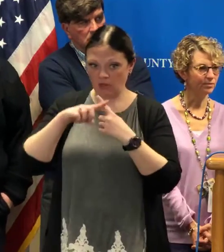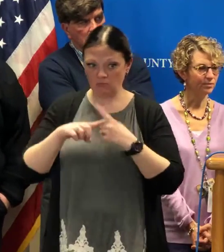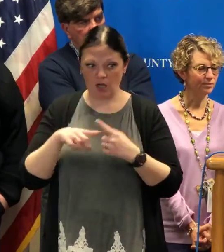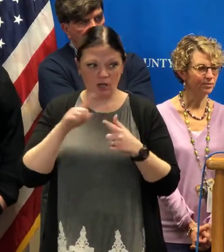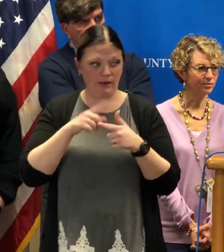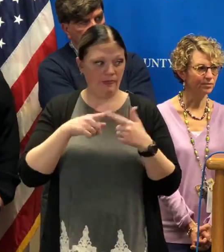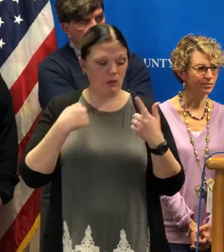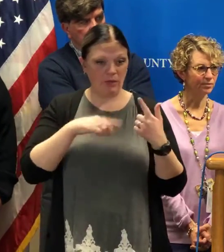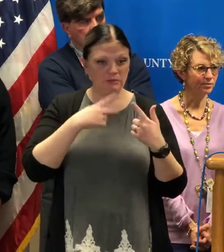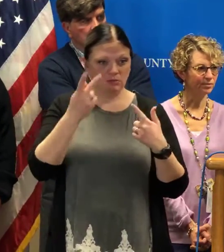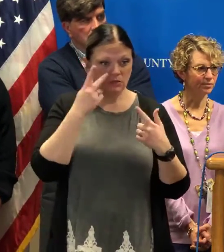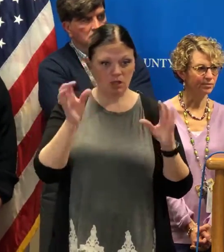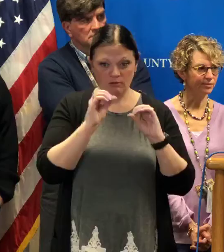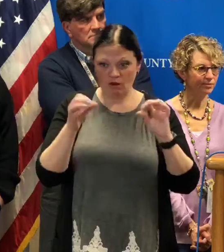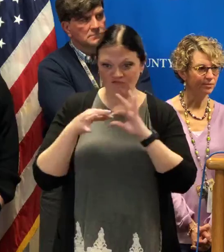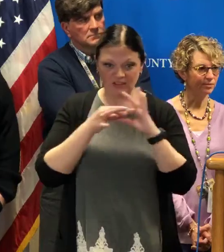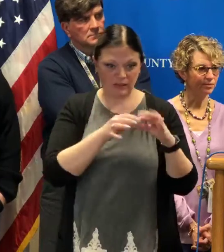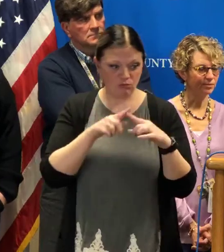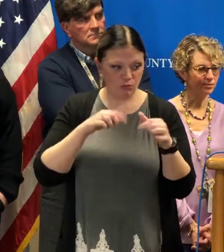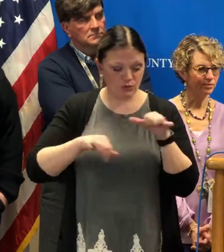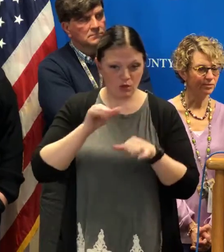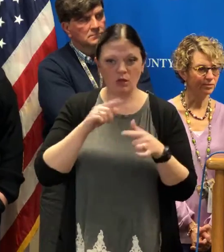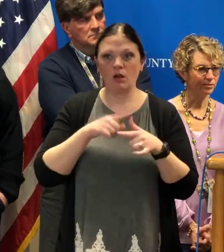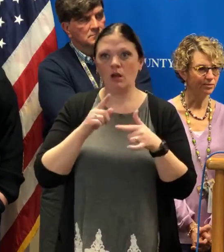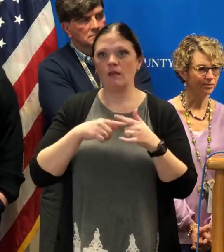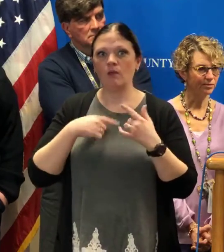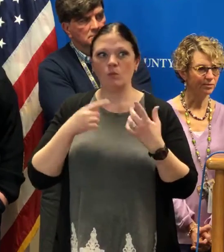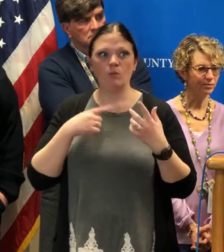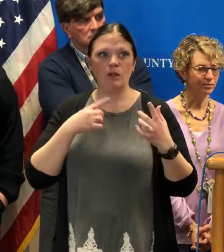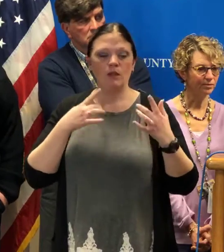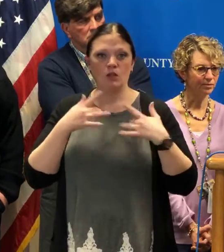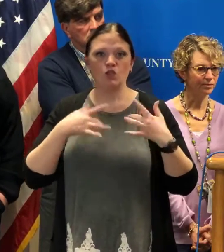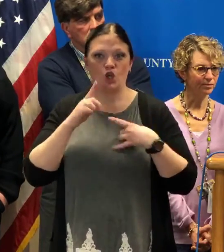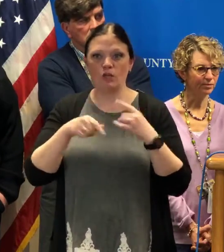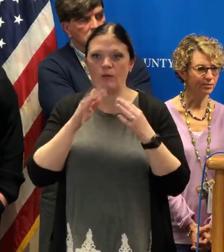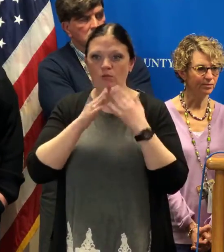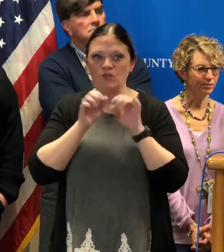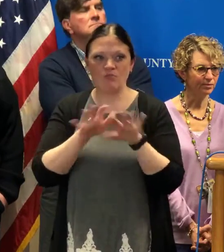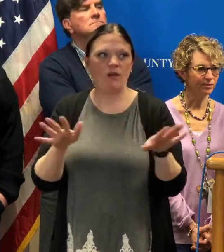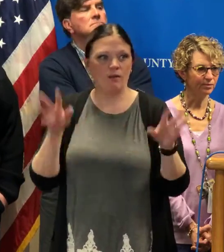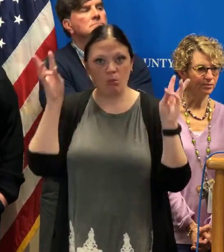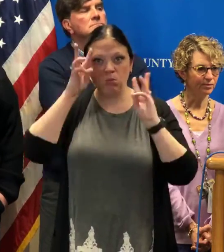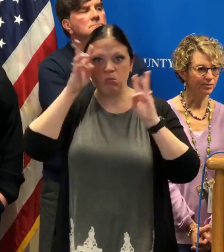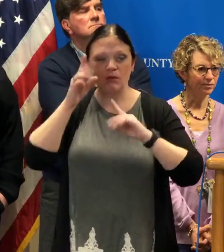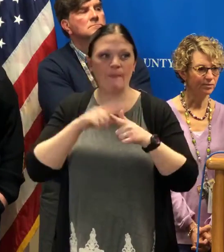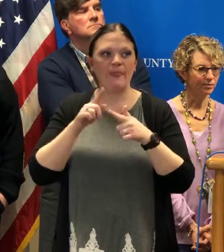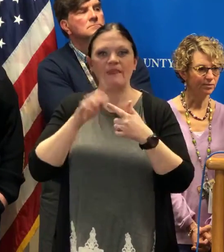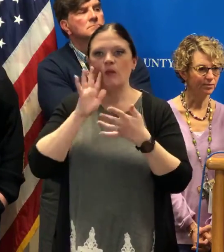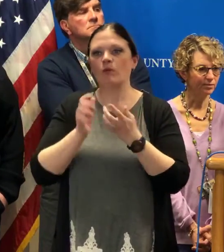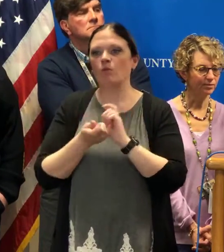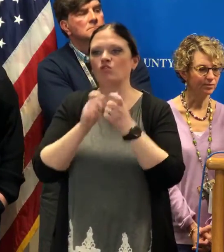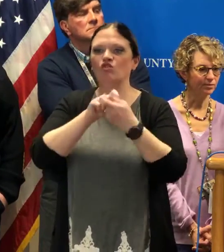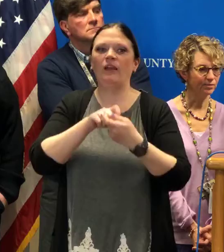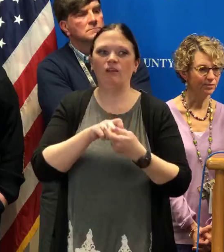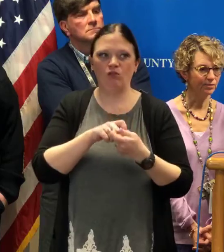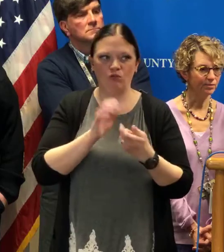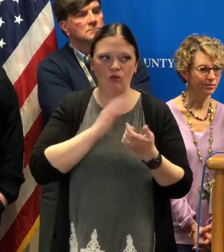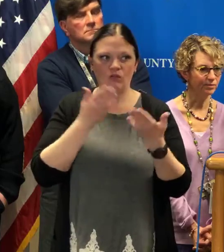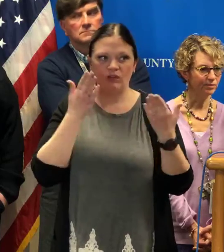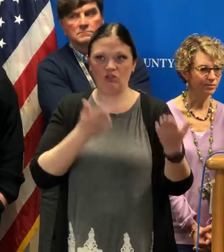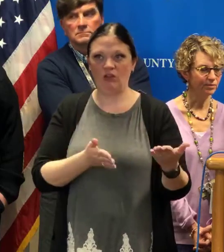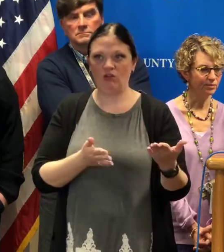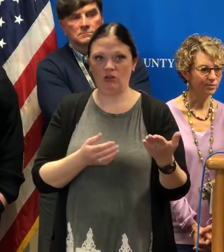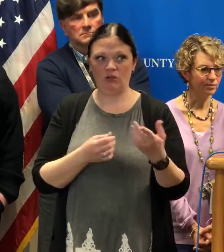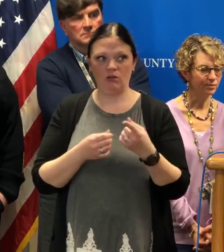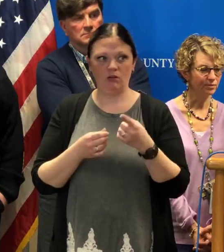then we saw that none of them are related to each other, then we'd be very worried about community spread. And then we'd change the parameters of our suggestions. Mark, Sandra. I